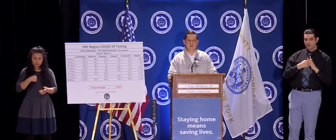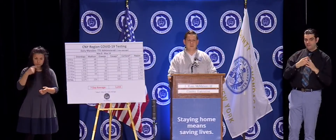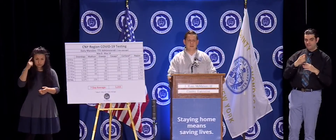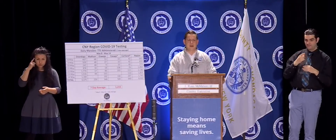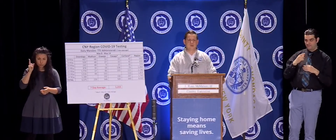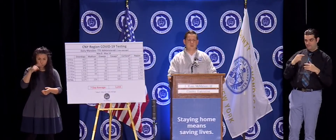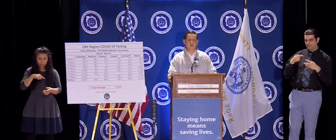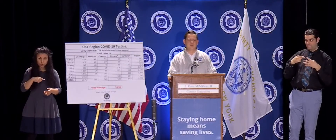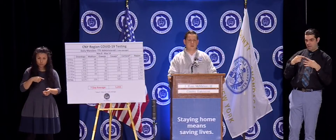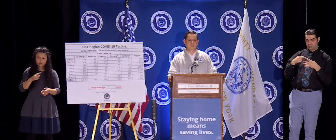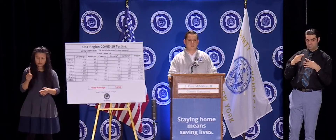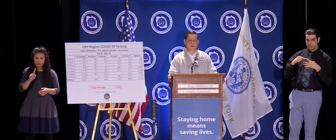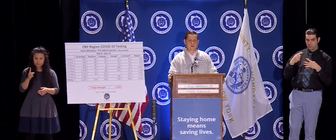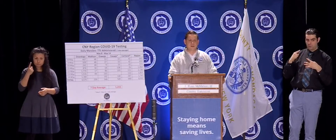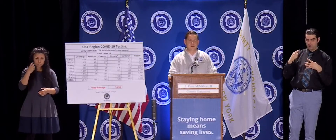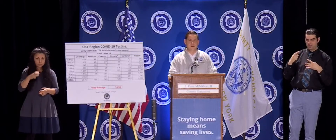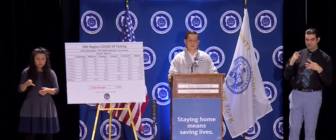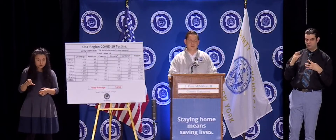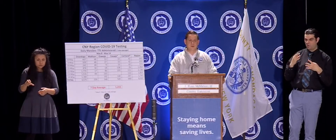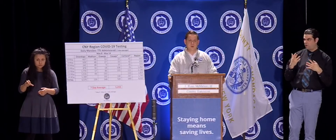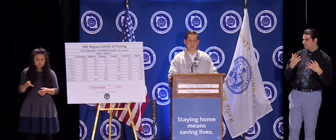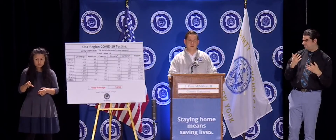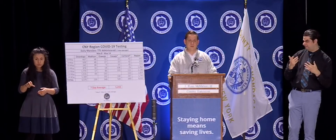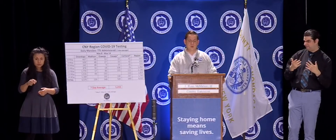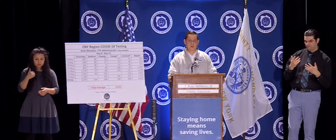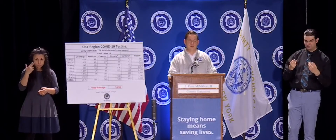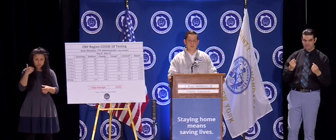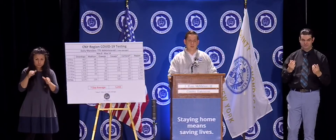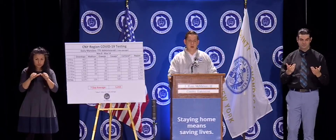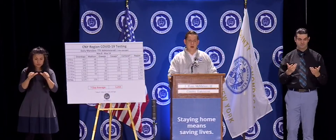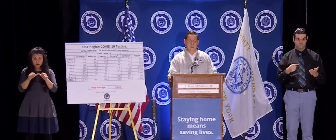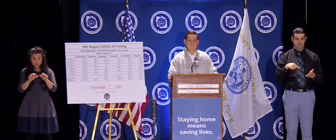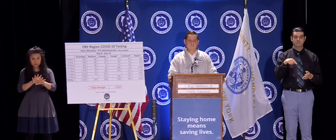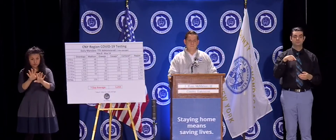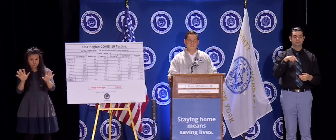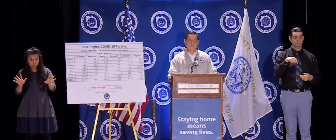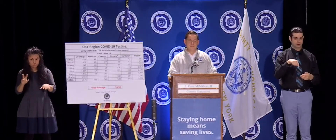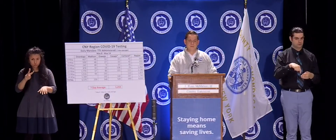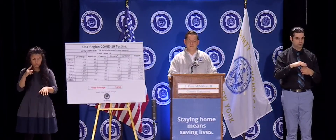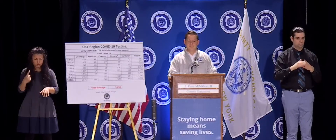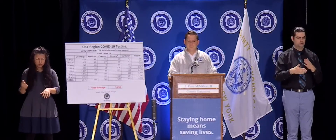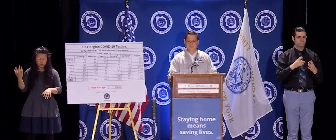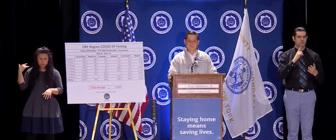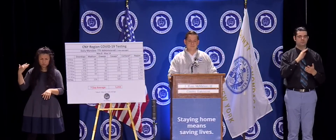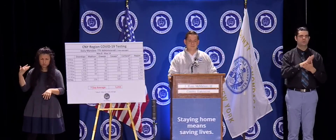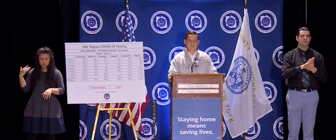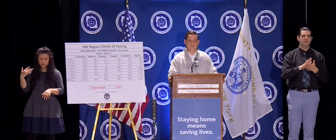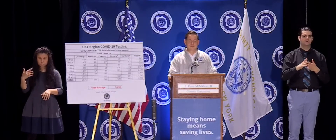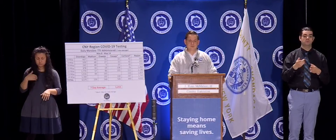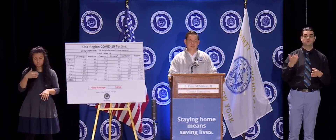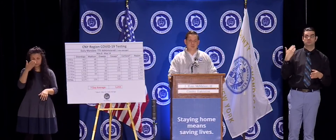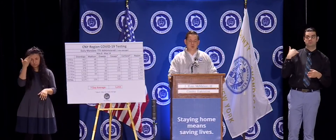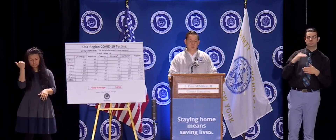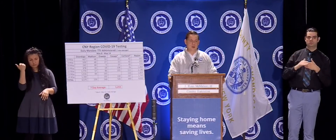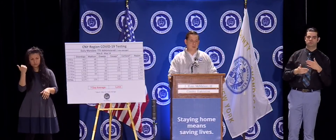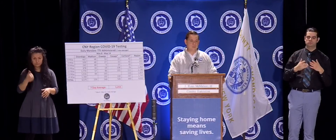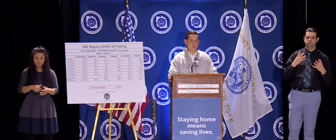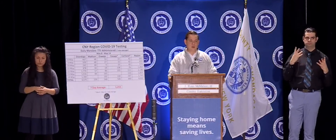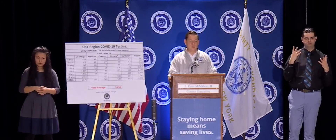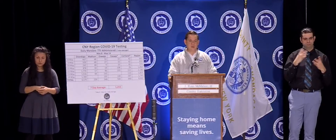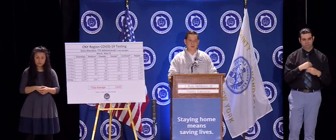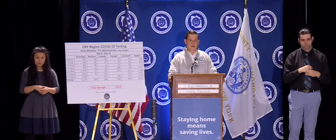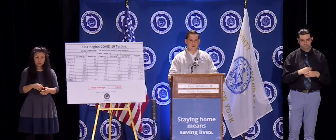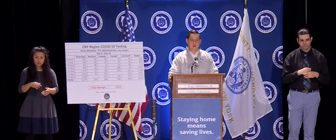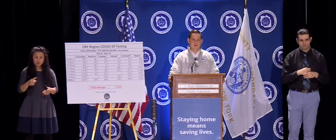I think, was it last weekend was really nice, or maybe the weekend before. You know, let's enjoy